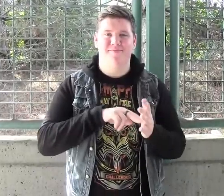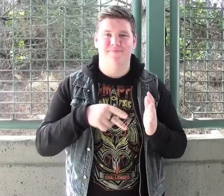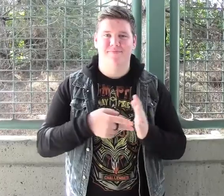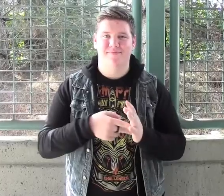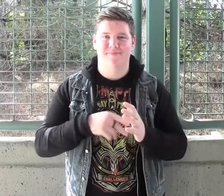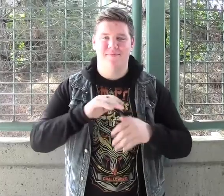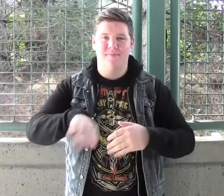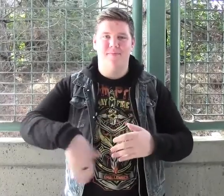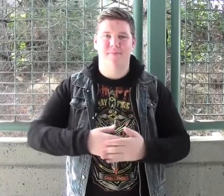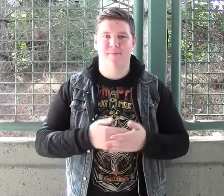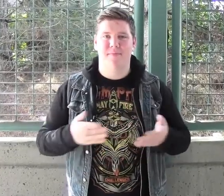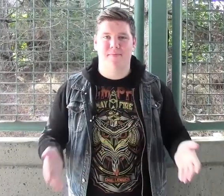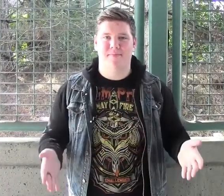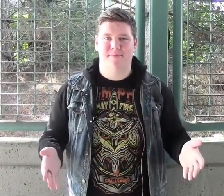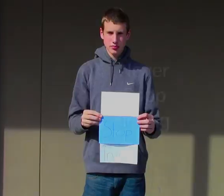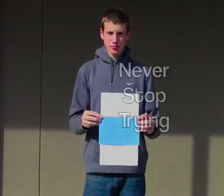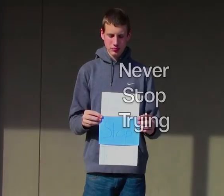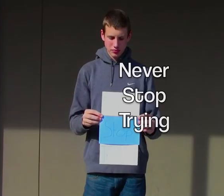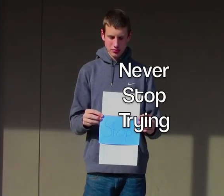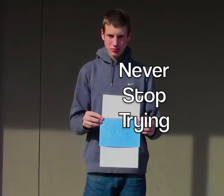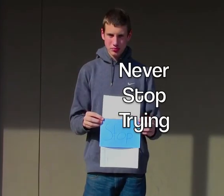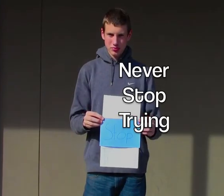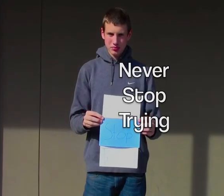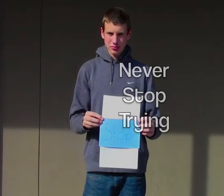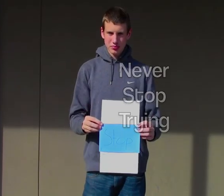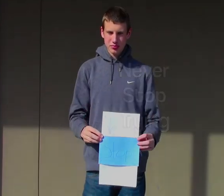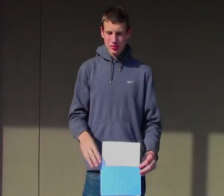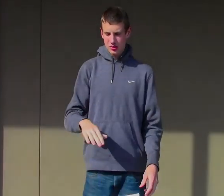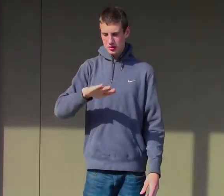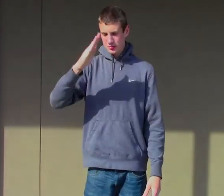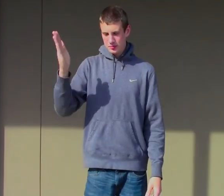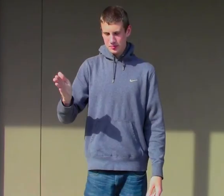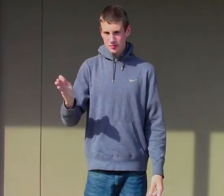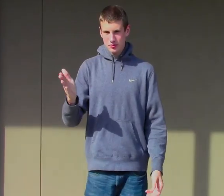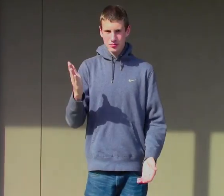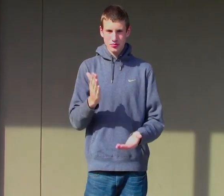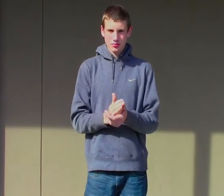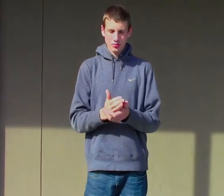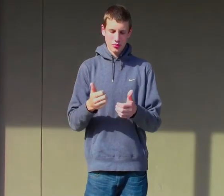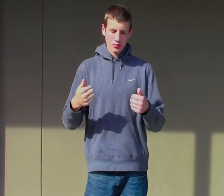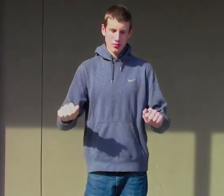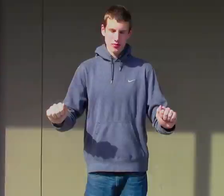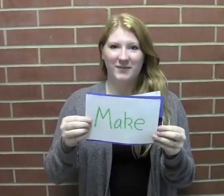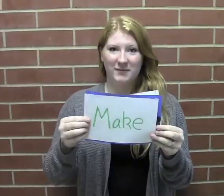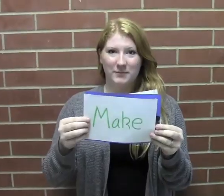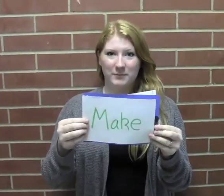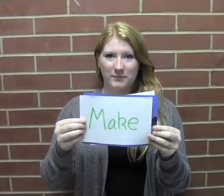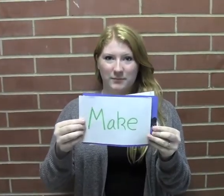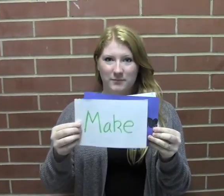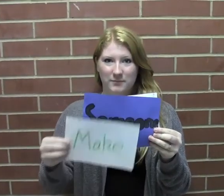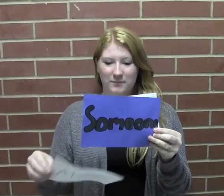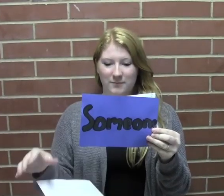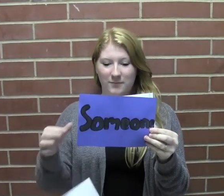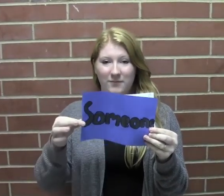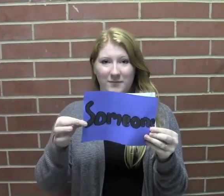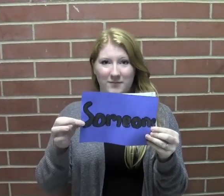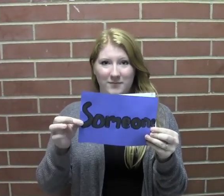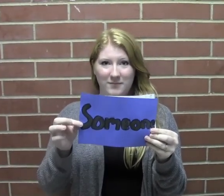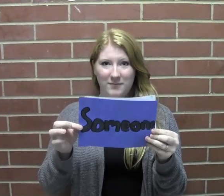This This has gotta be a good life, this has gotta be a good life, this could really